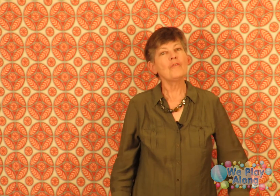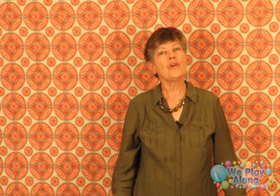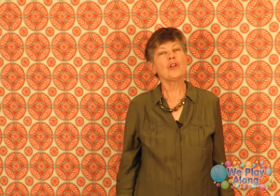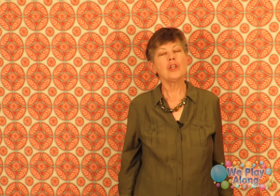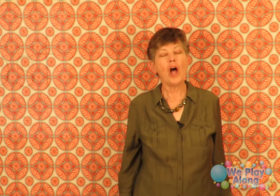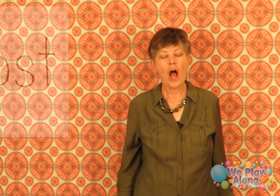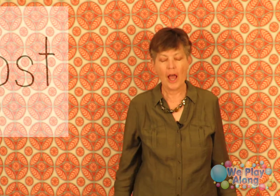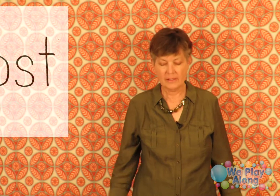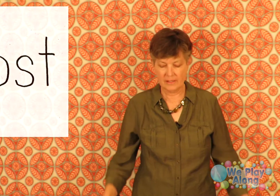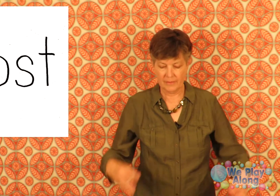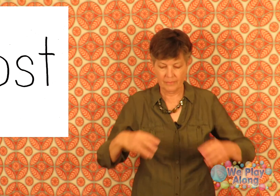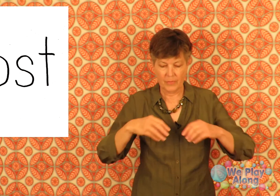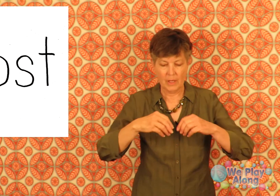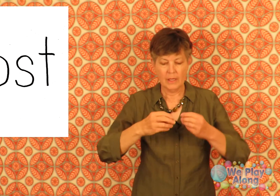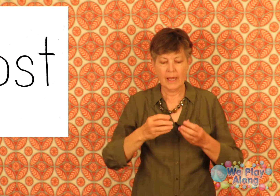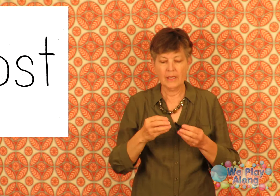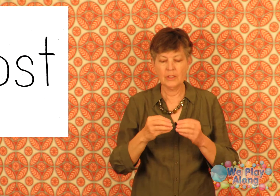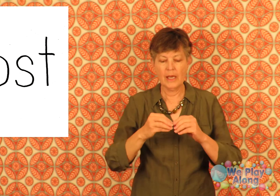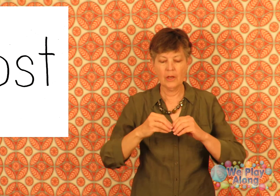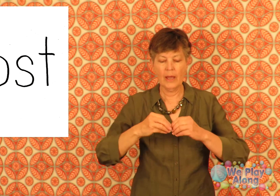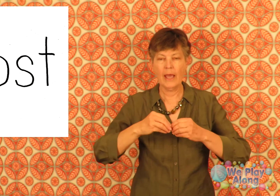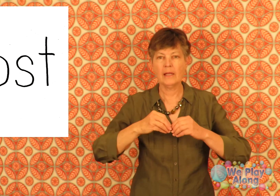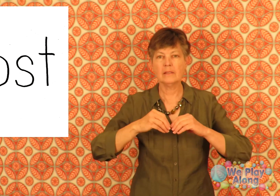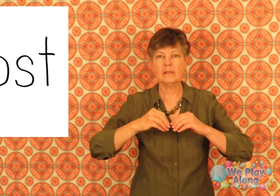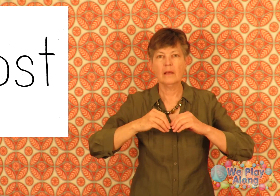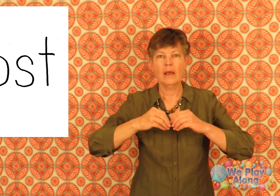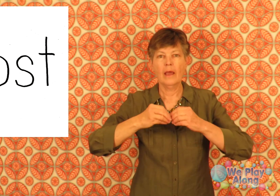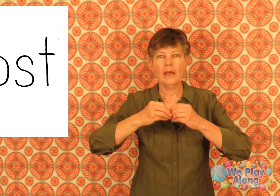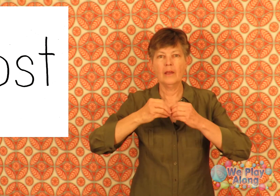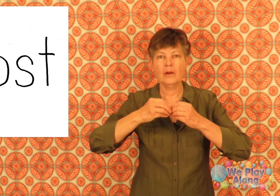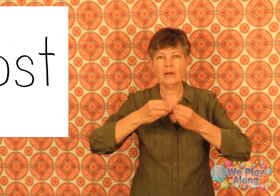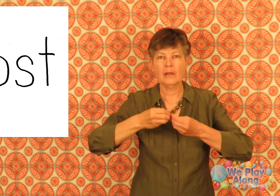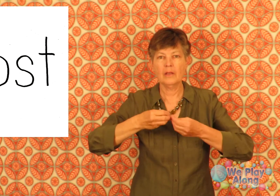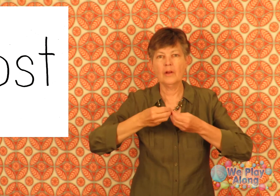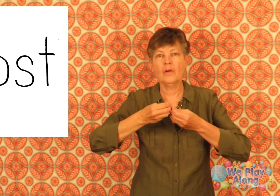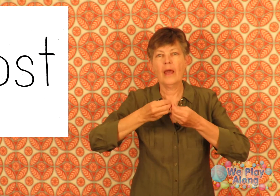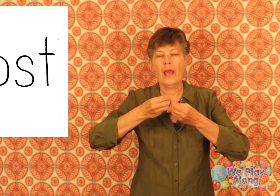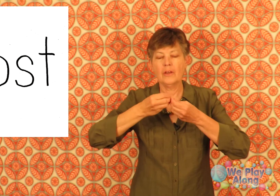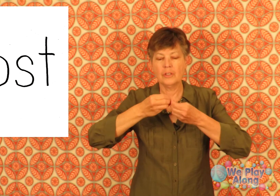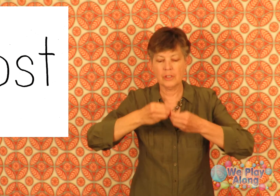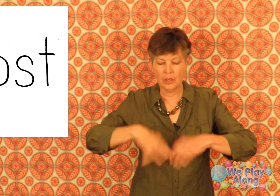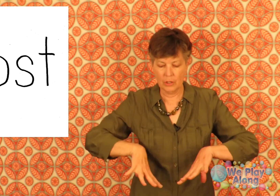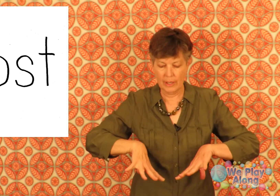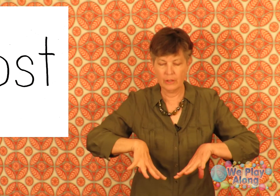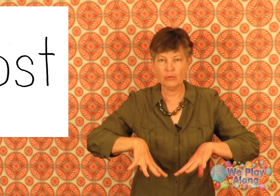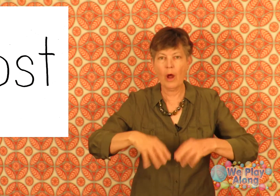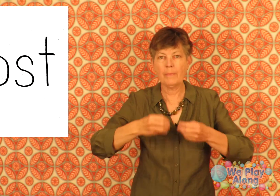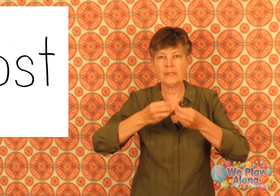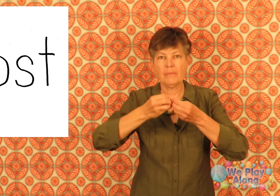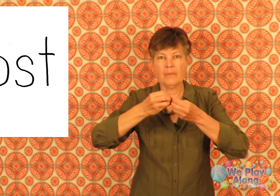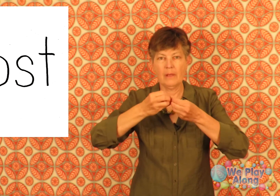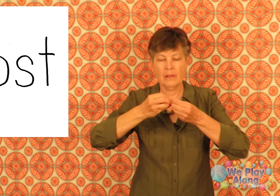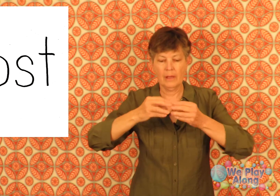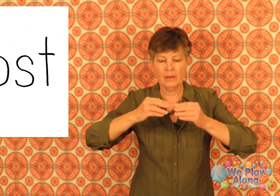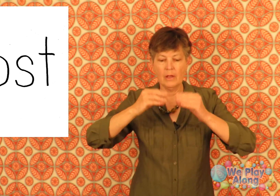For lost, okay, you take your hands here, you know, and you're just going to like drop something. Like